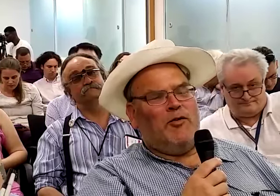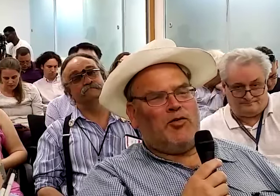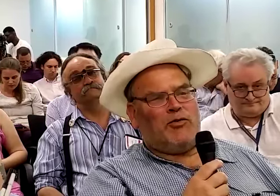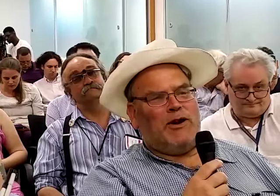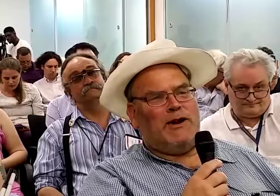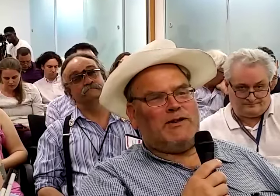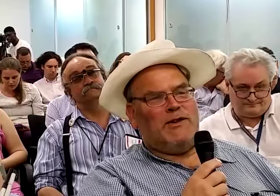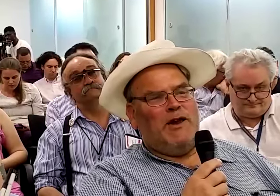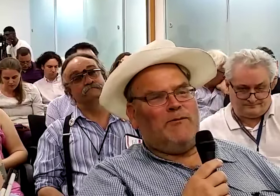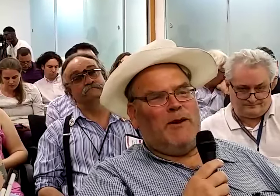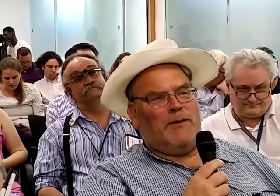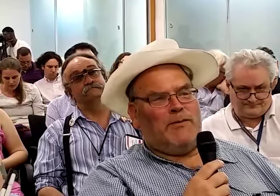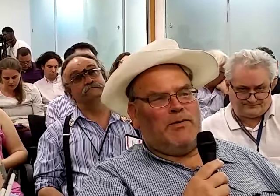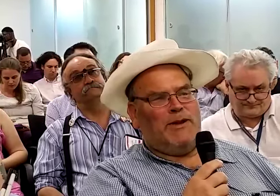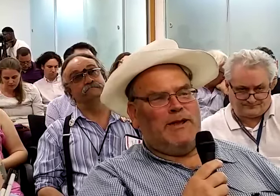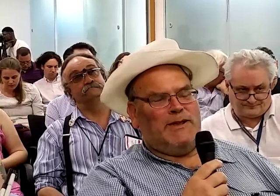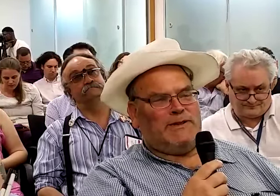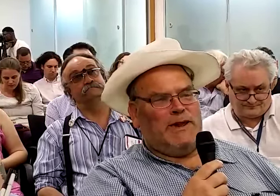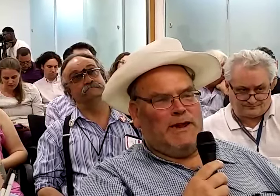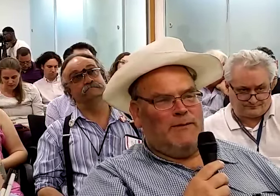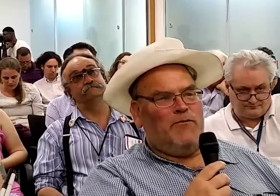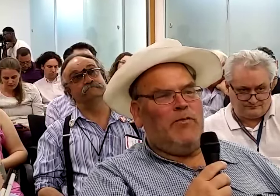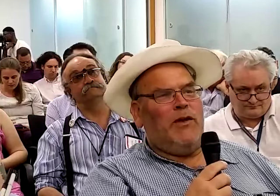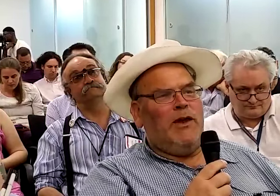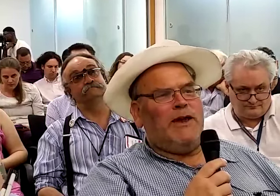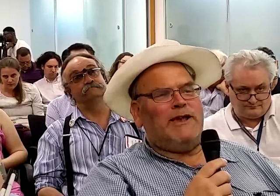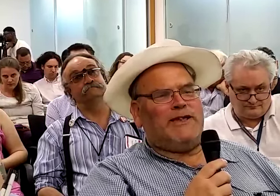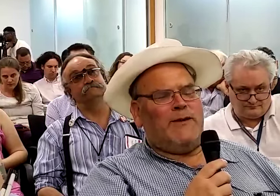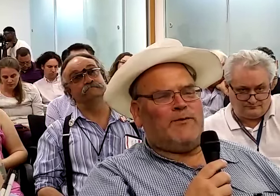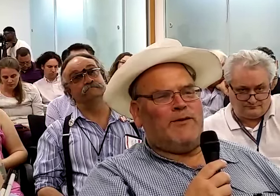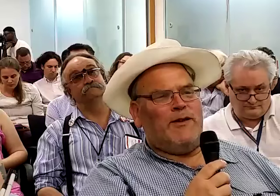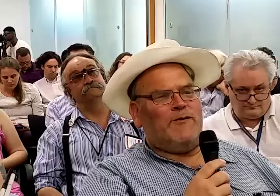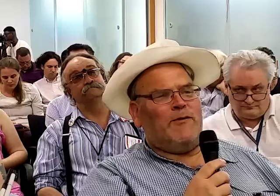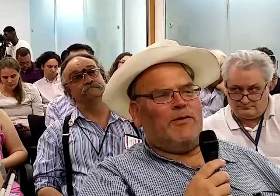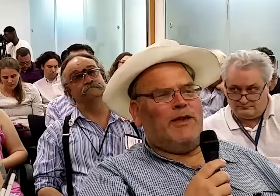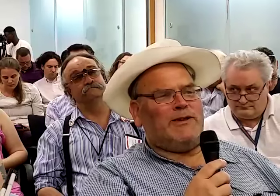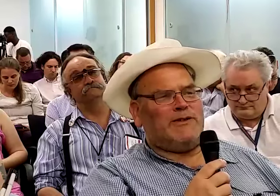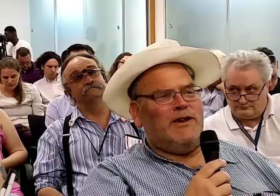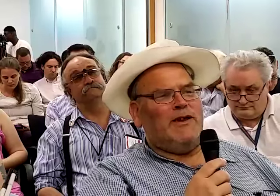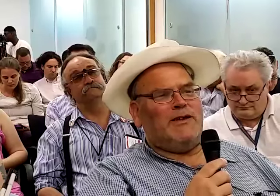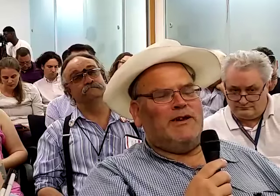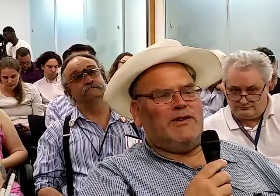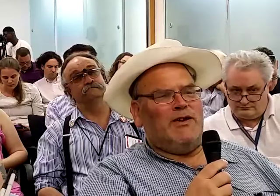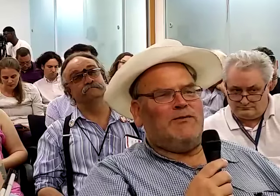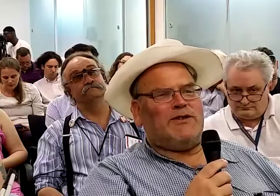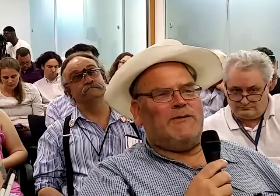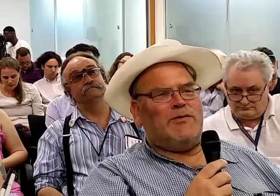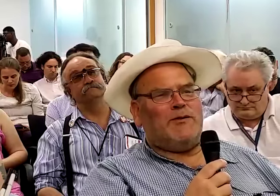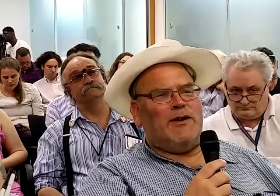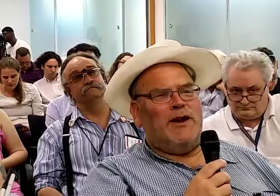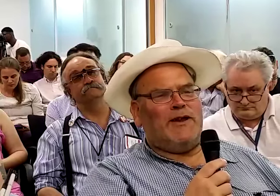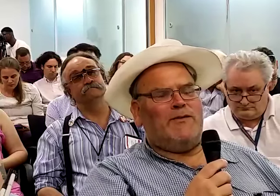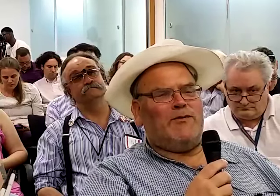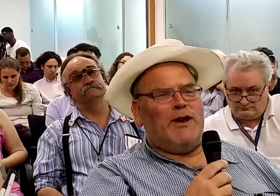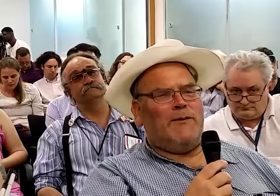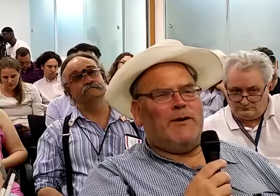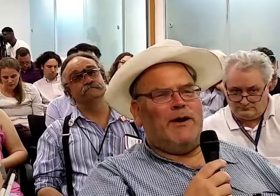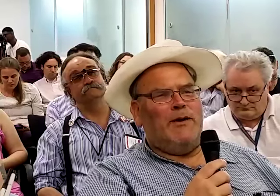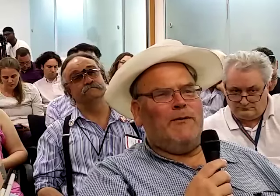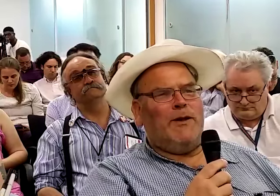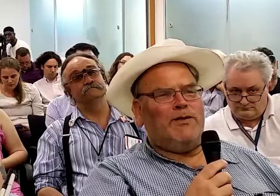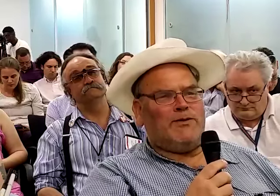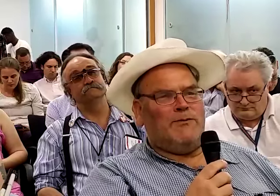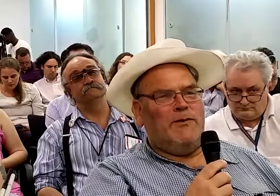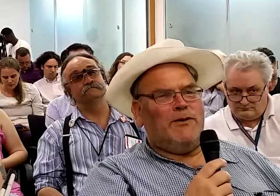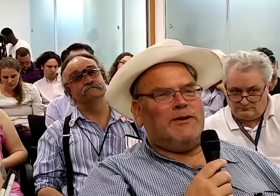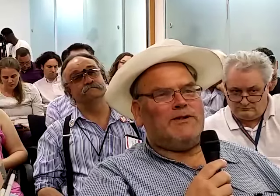of authorised people on the NDC is different from the list that was given away